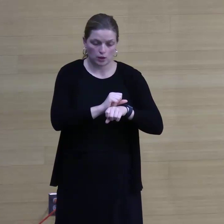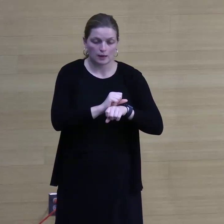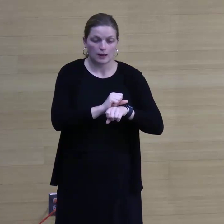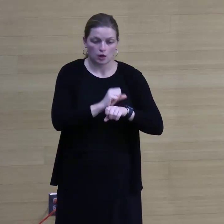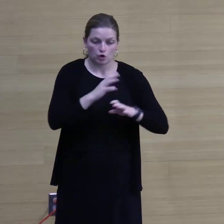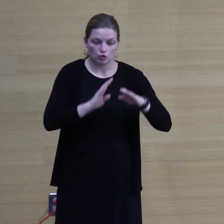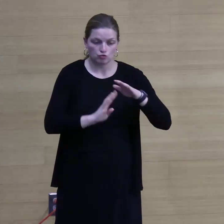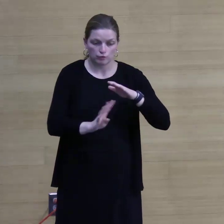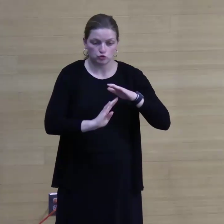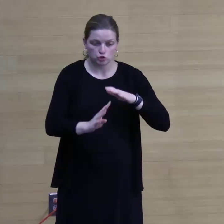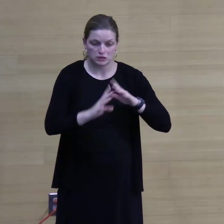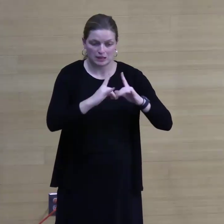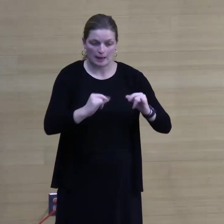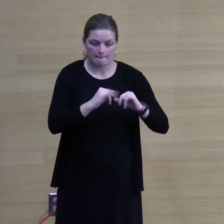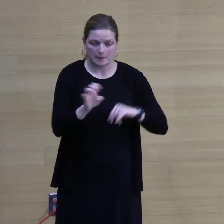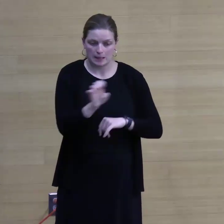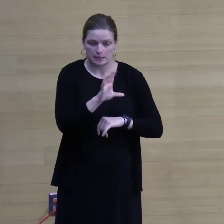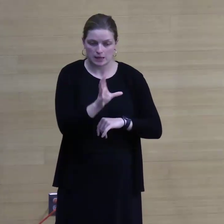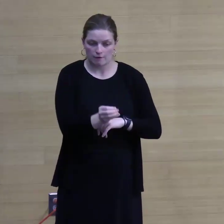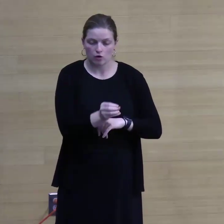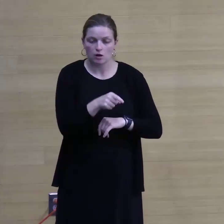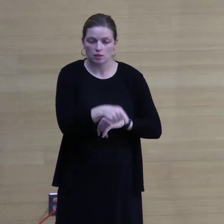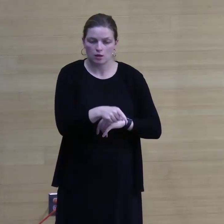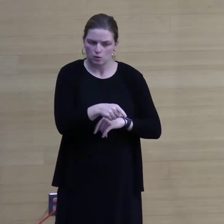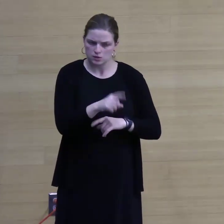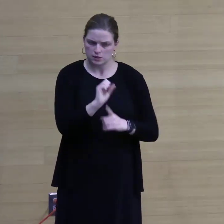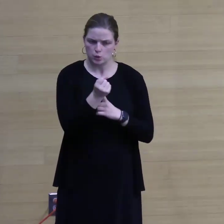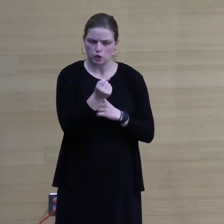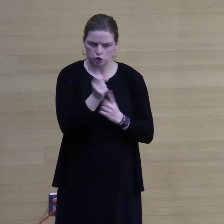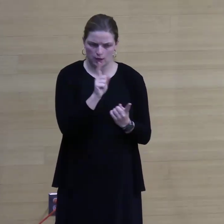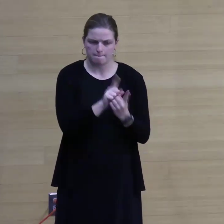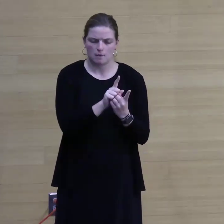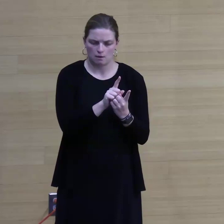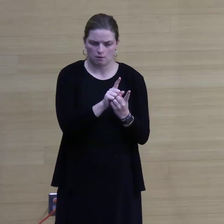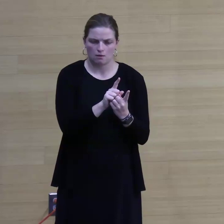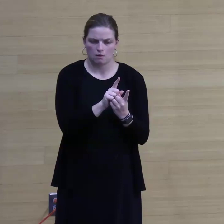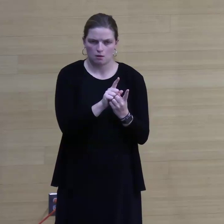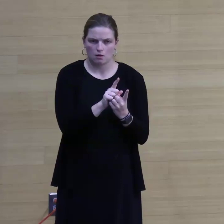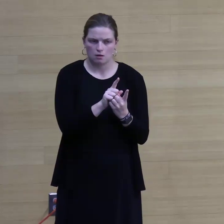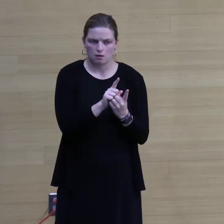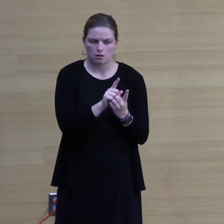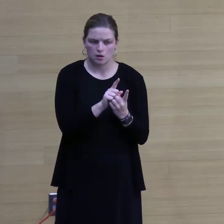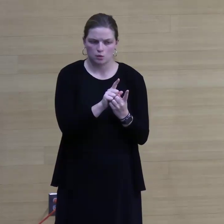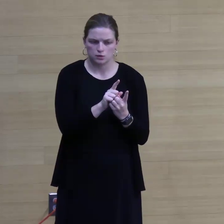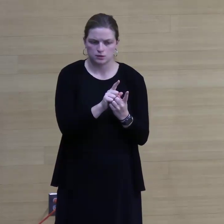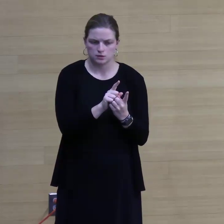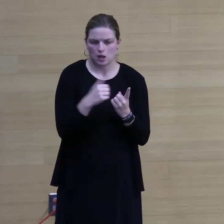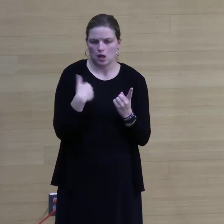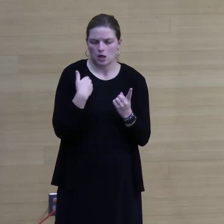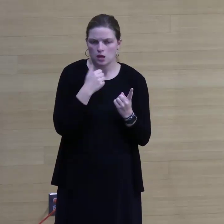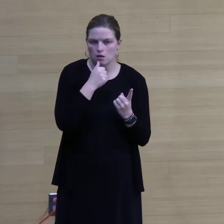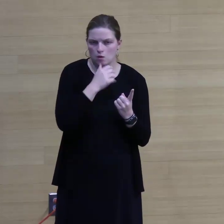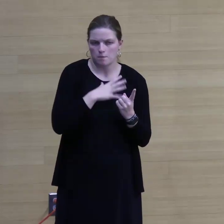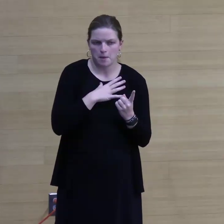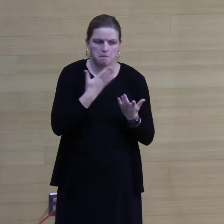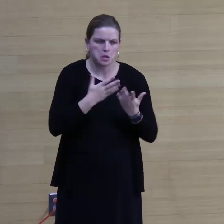Africa, there is a case that I met once. It's a young lady, maybe late in